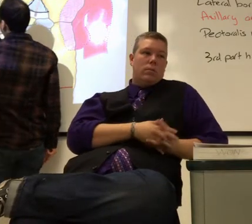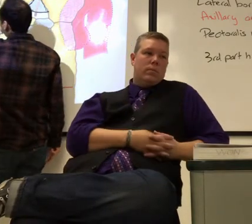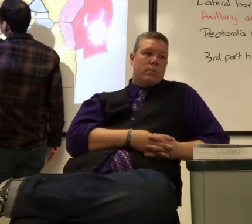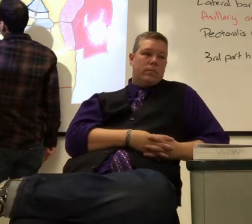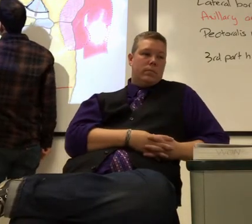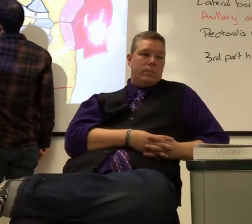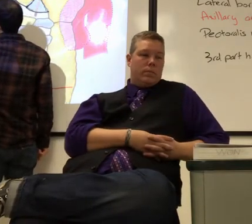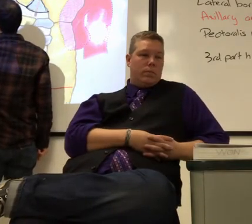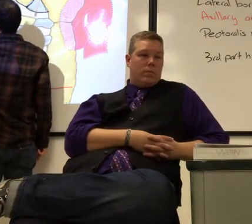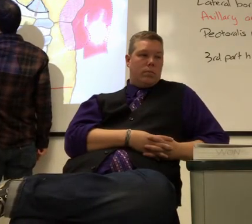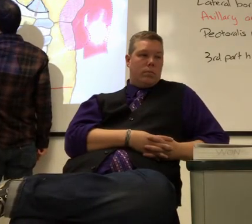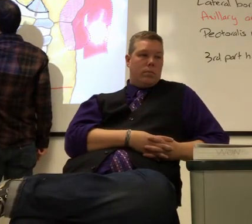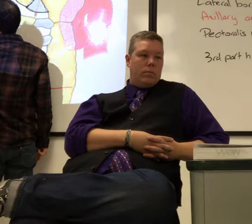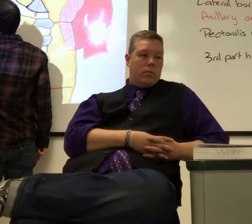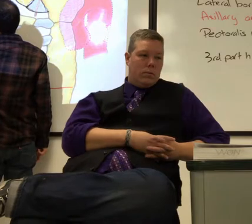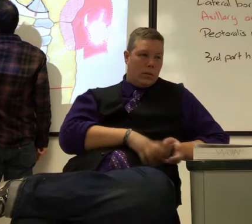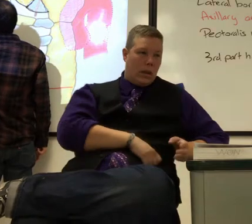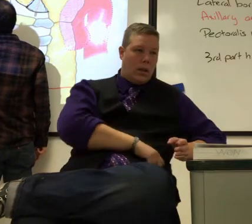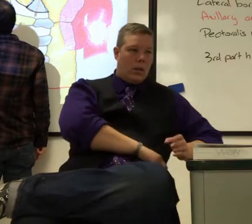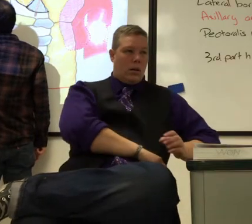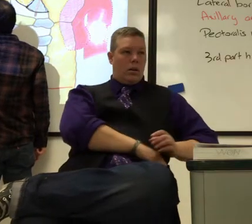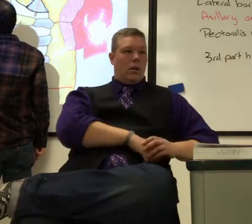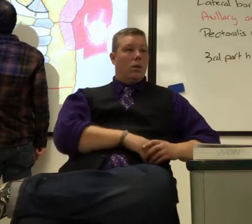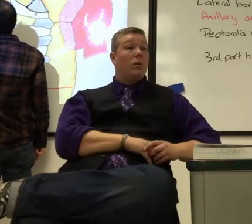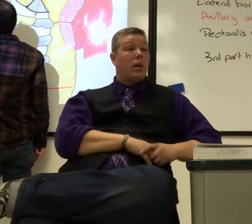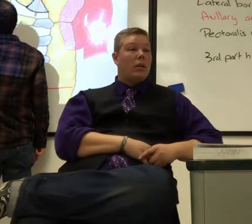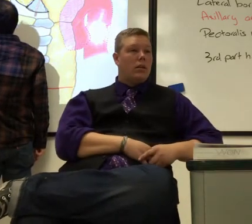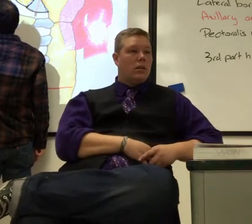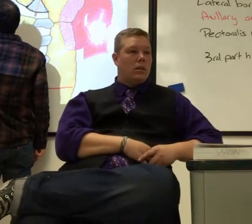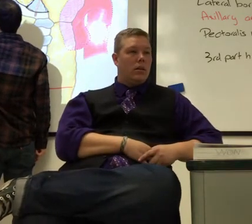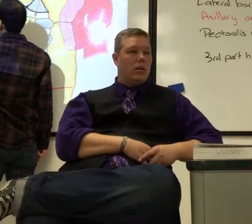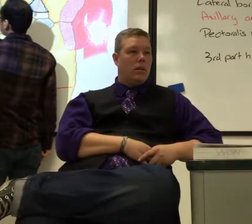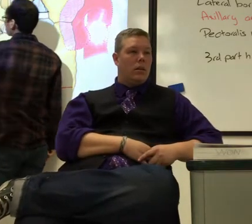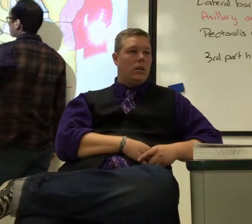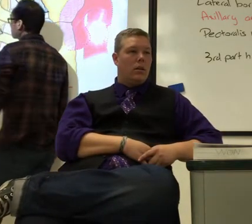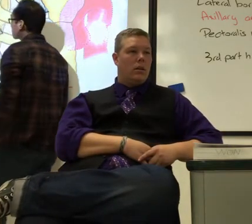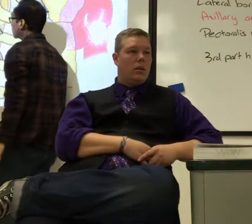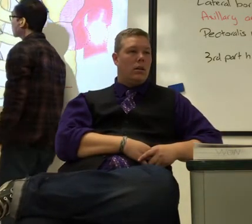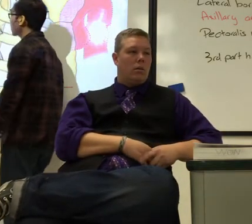So after that, here's my third part. And that's where we get our branches.